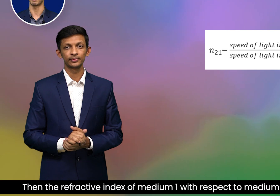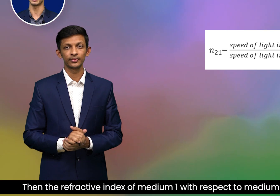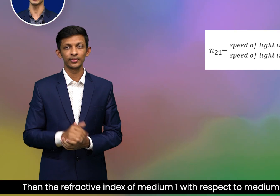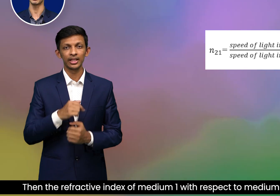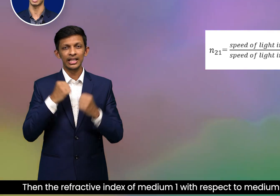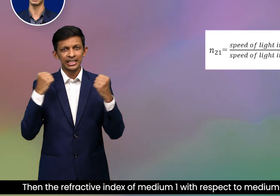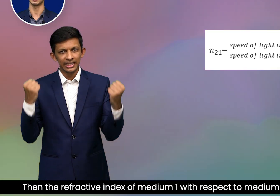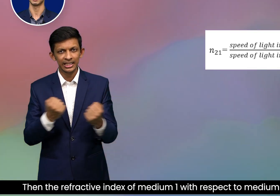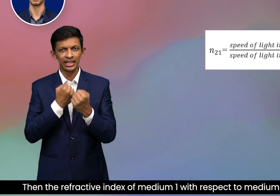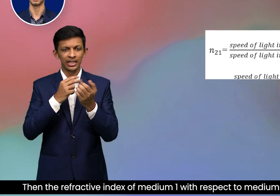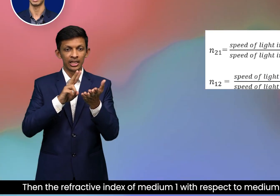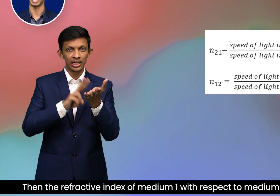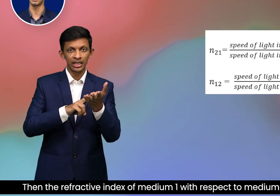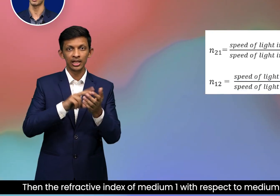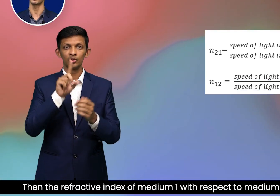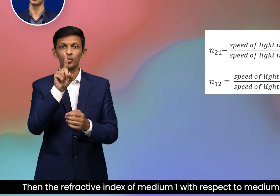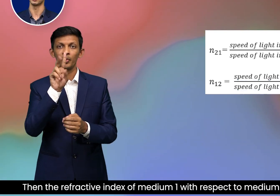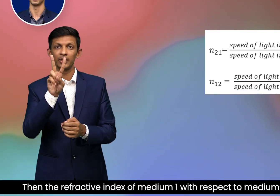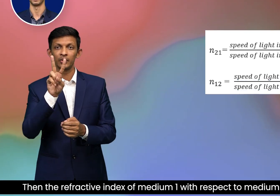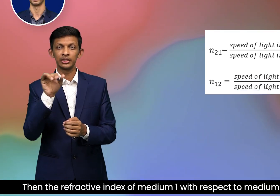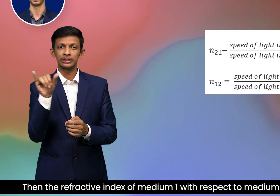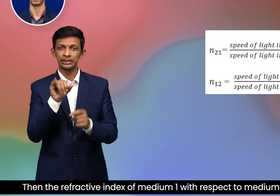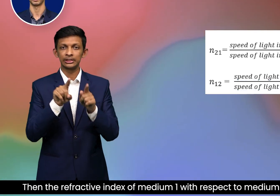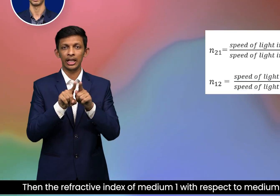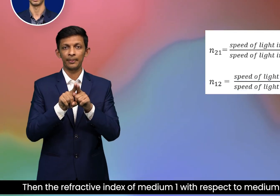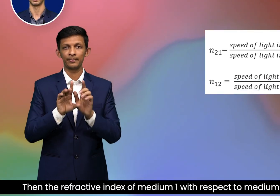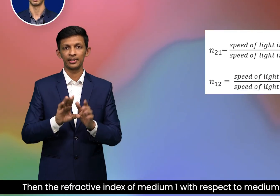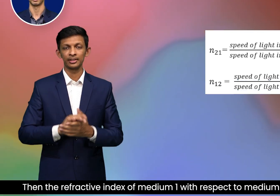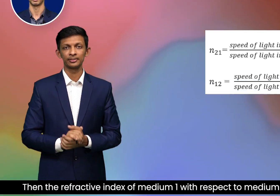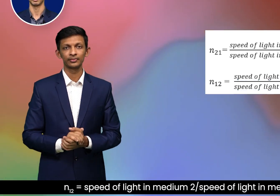is represented as n12.